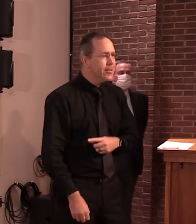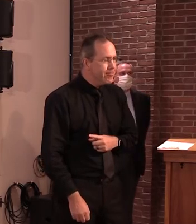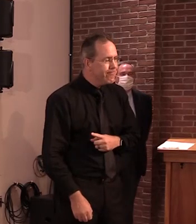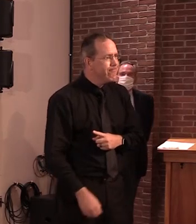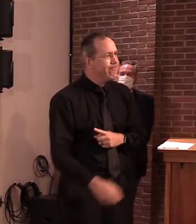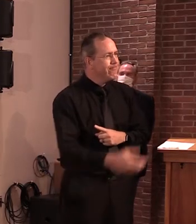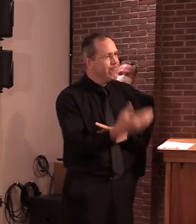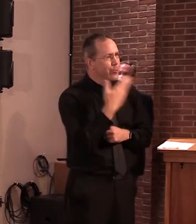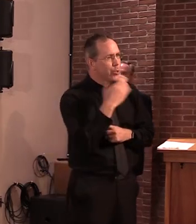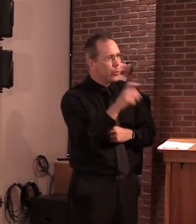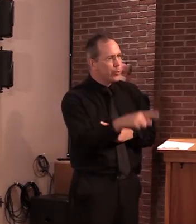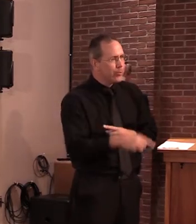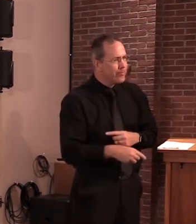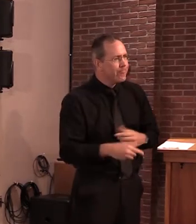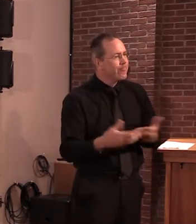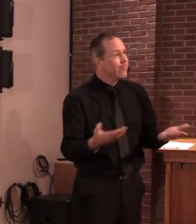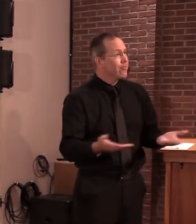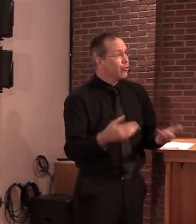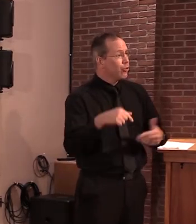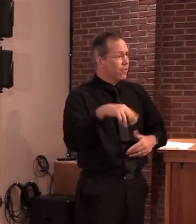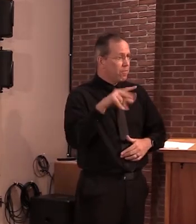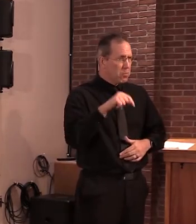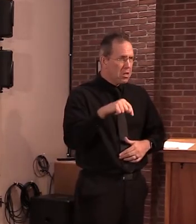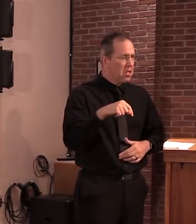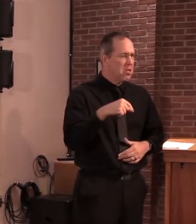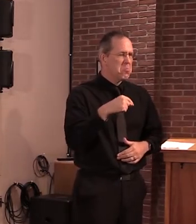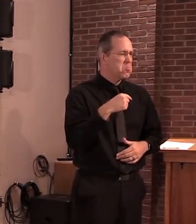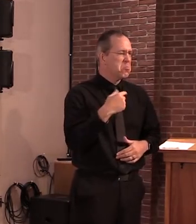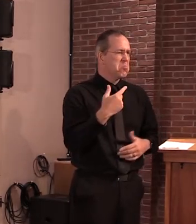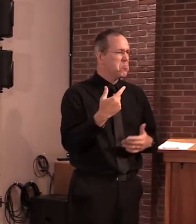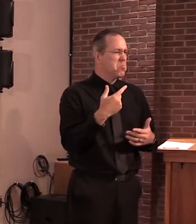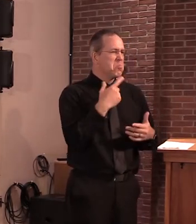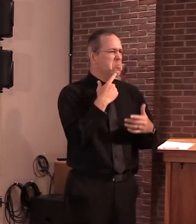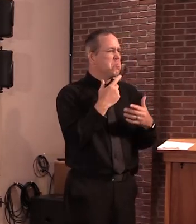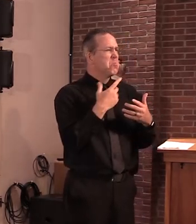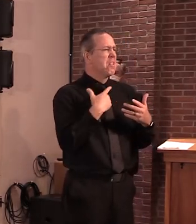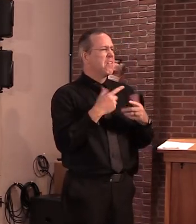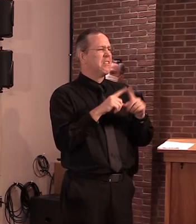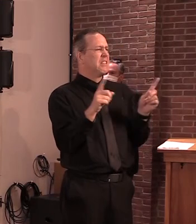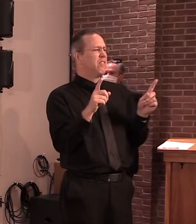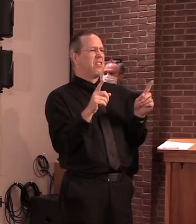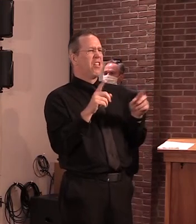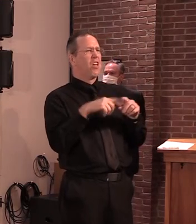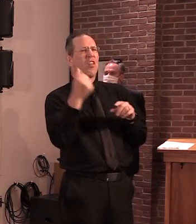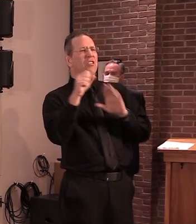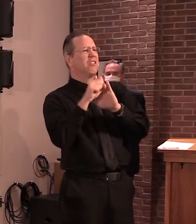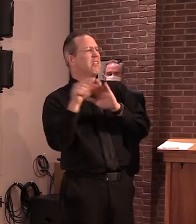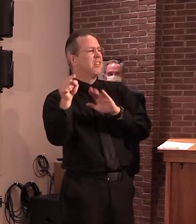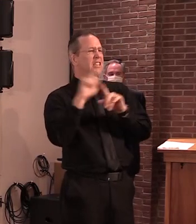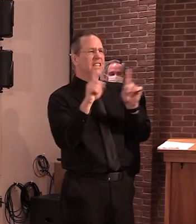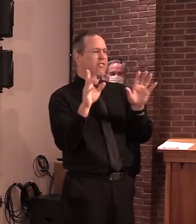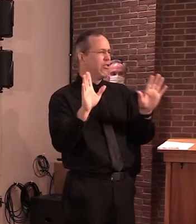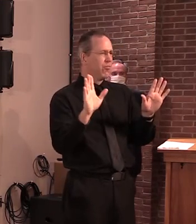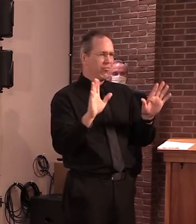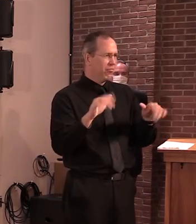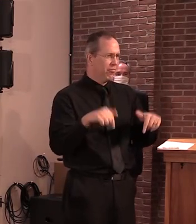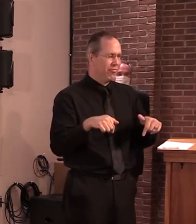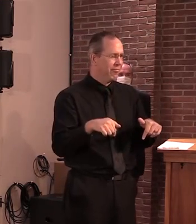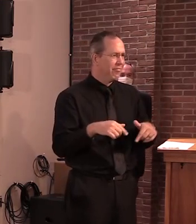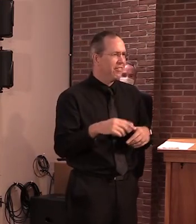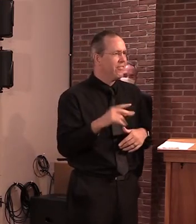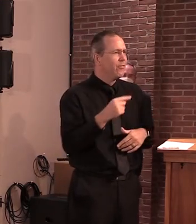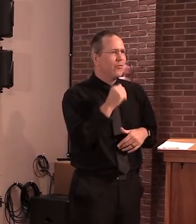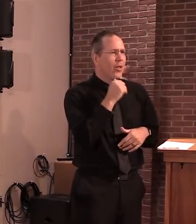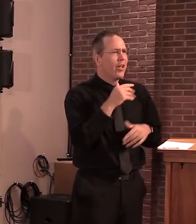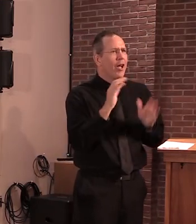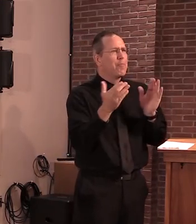in Vermont probably will not mirror a lot of what you've been discussing, because our capacity